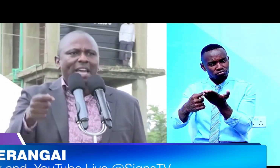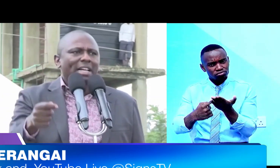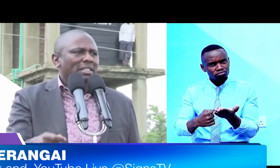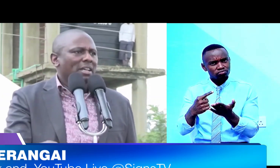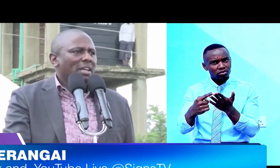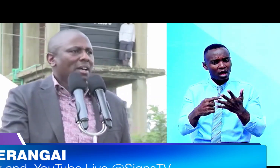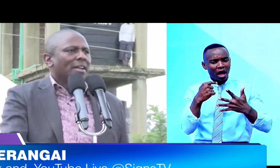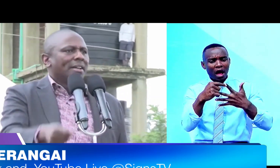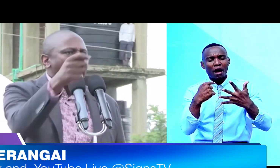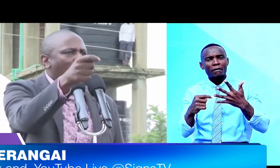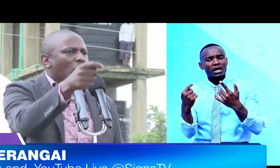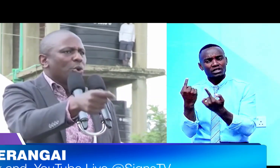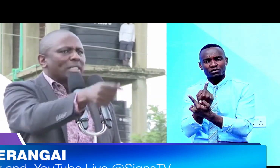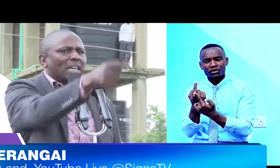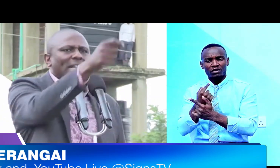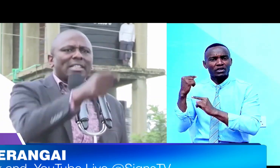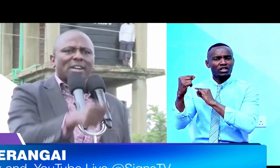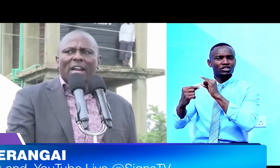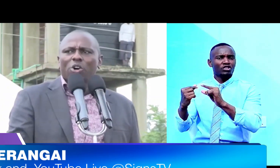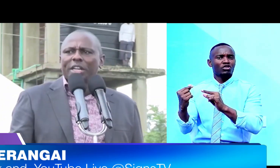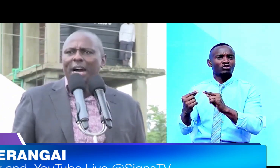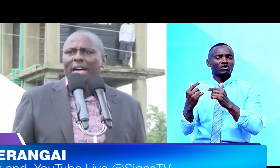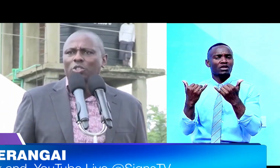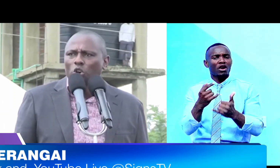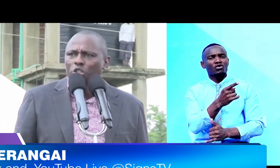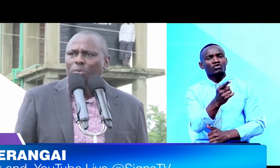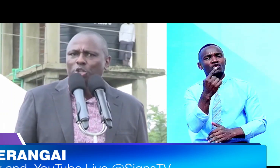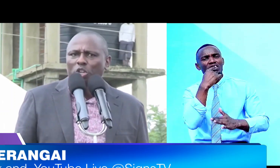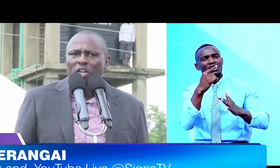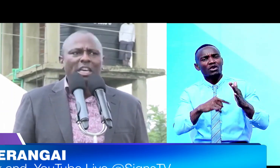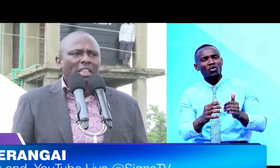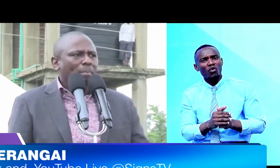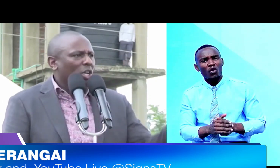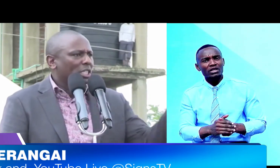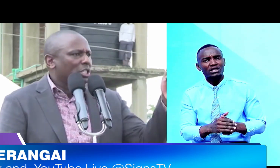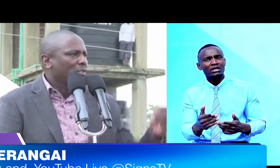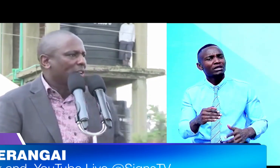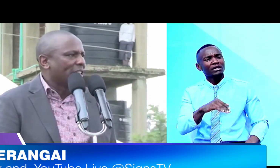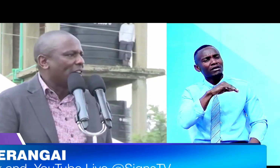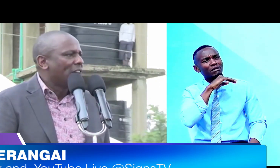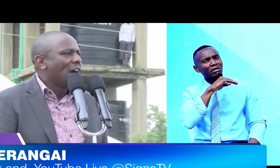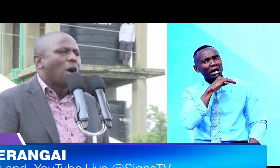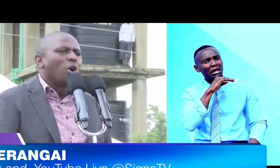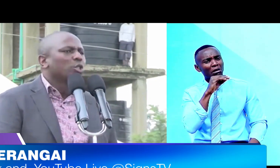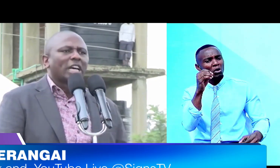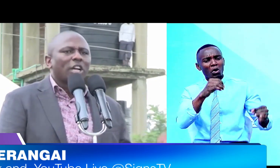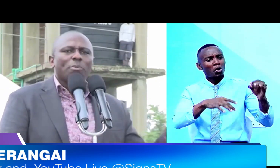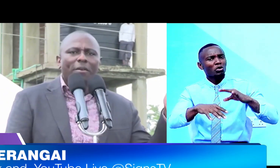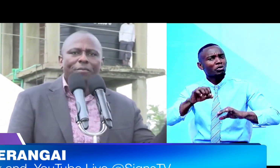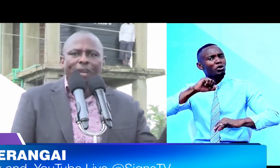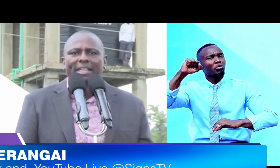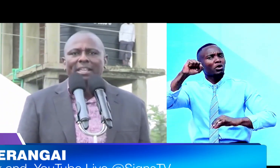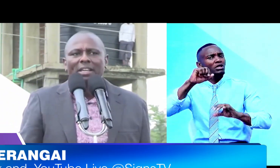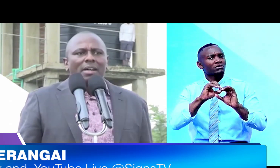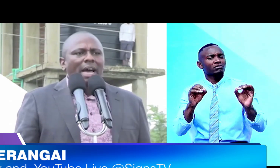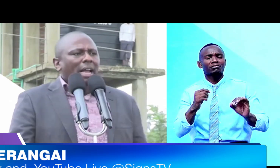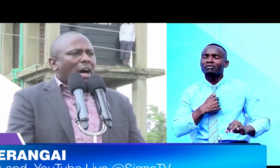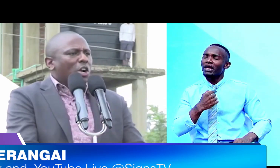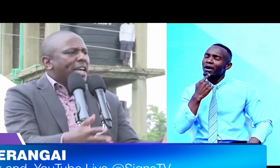Kenyans. Now you are saying that Raila Odinga has no contribution in the politics of Kenya. I want to tell you, my friend, Raila Odinga